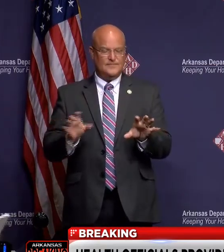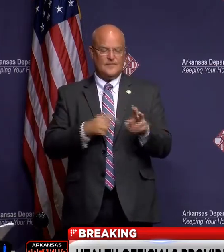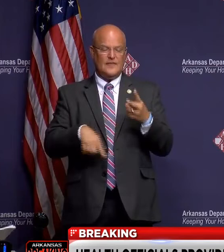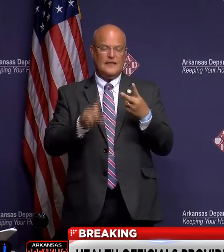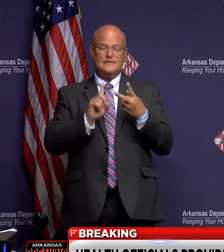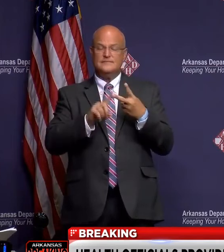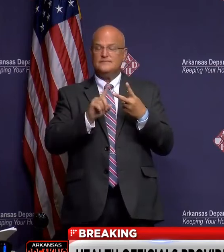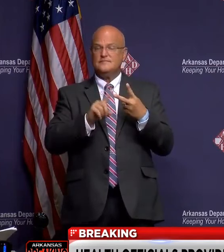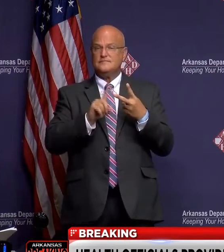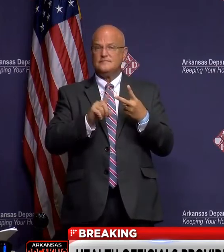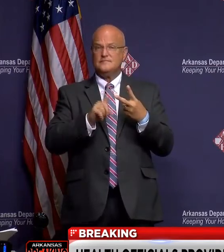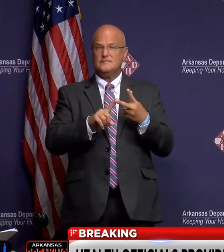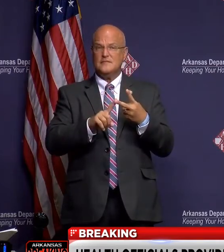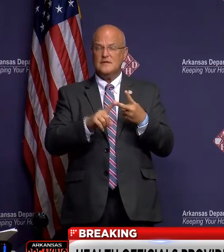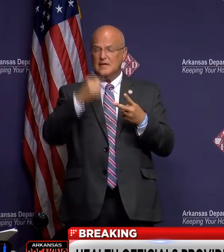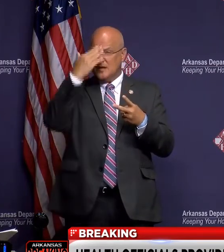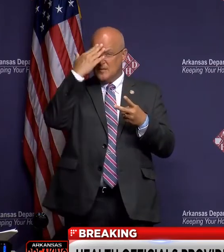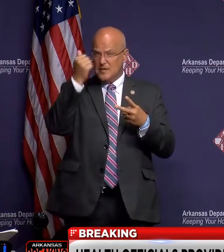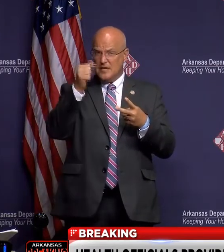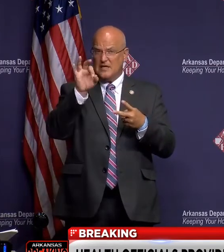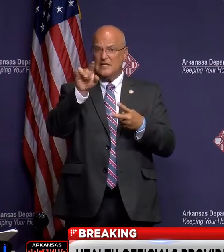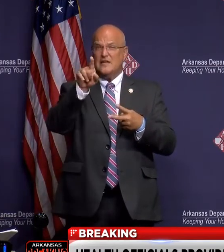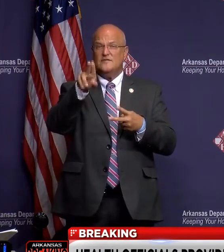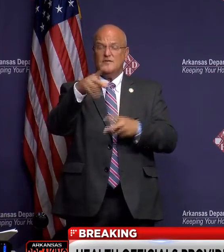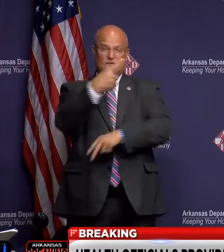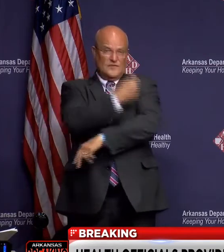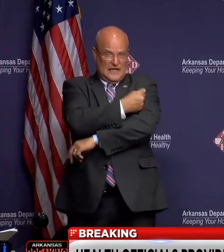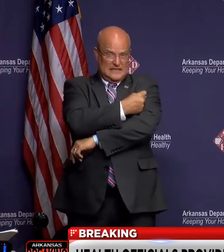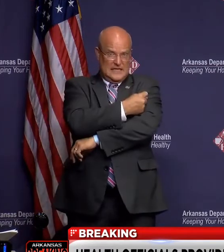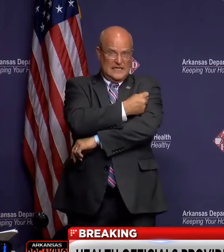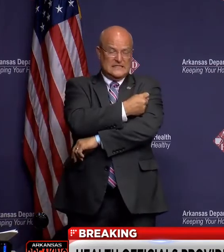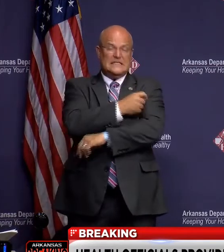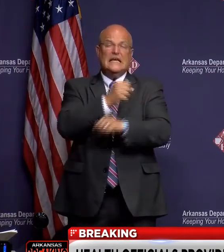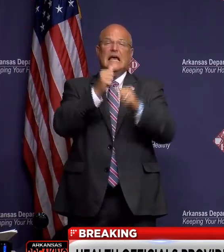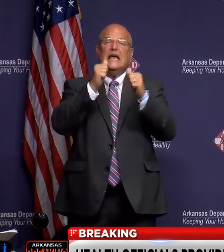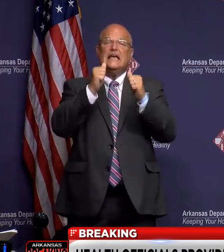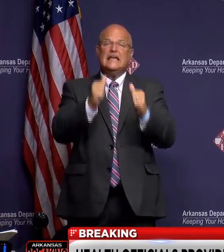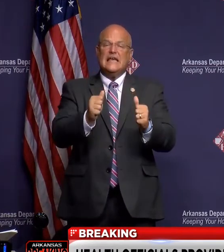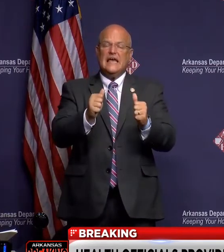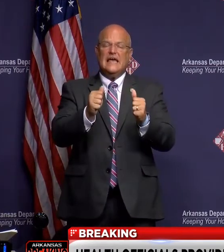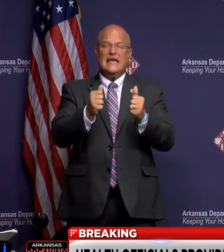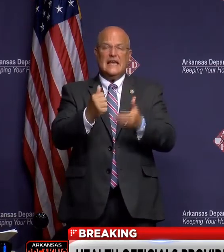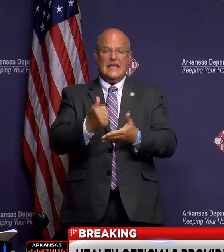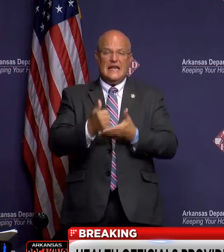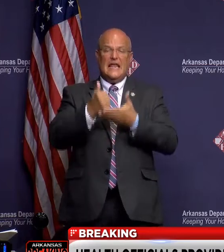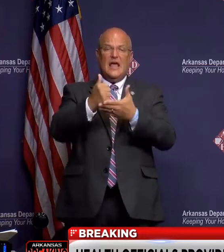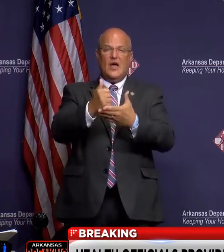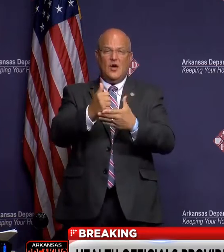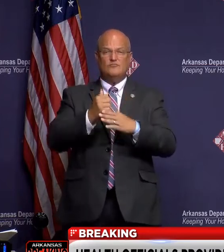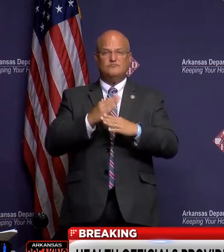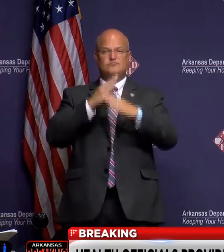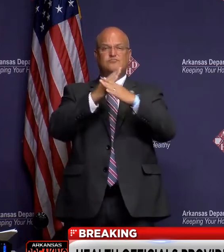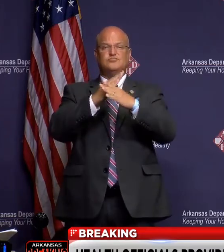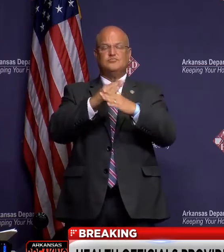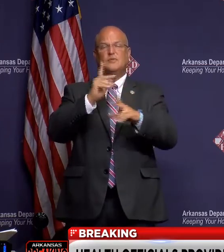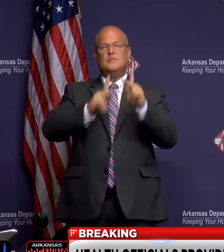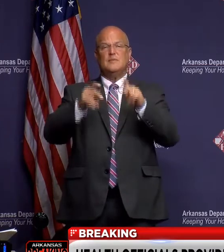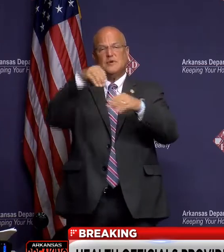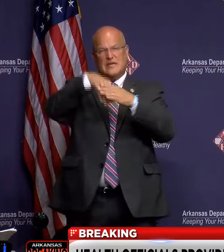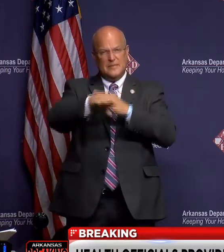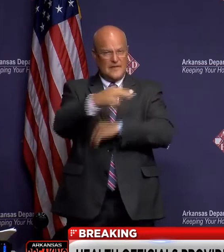second reason is because flu vaccination can go a long way to keeping people out of the